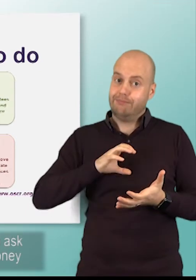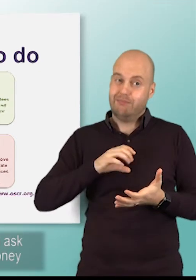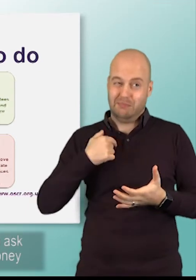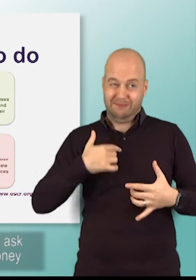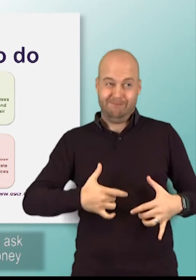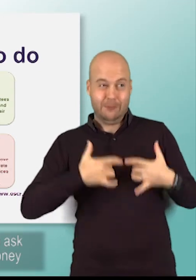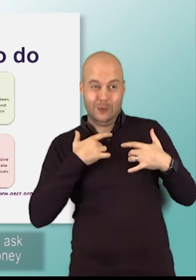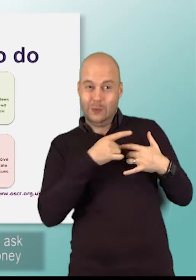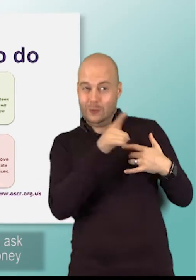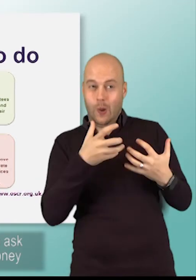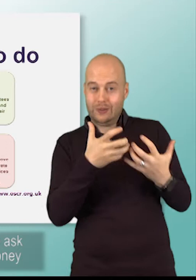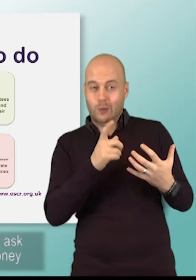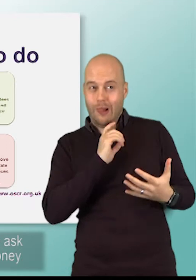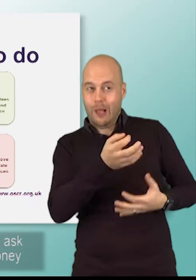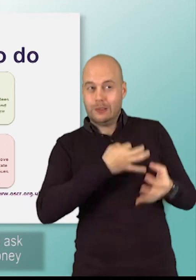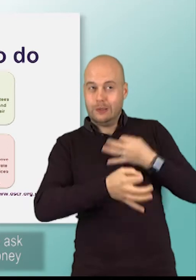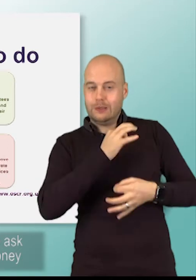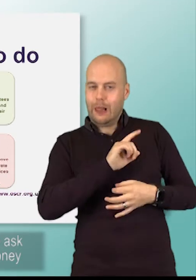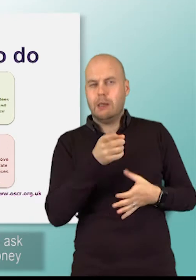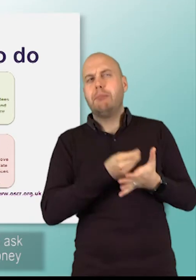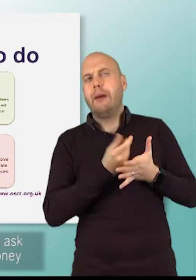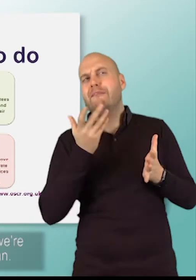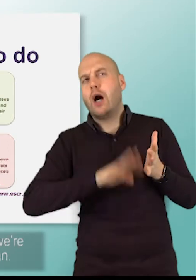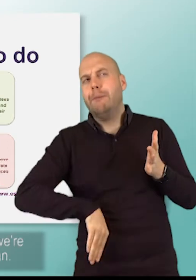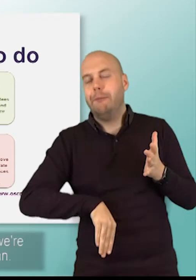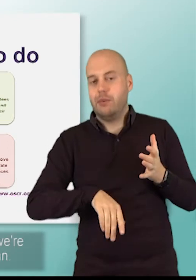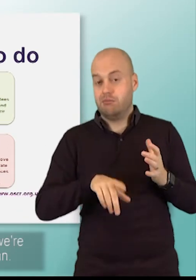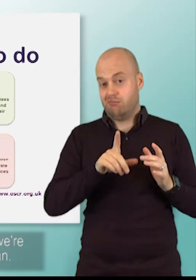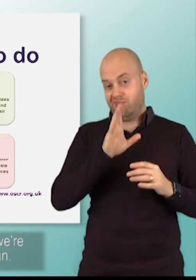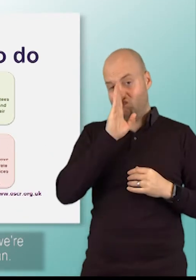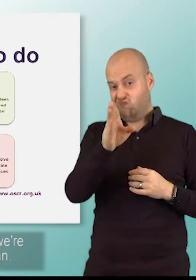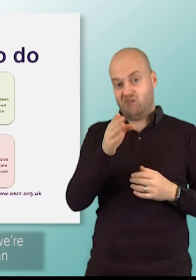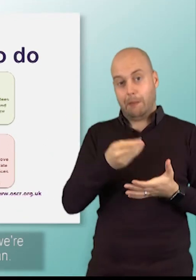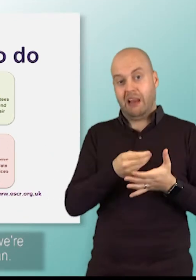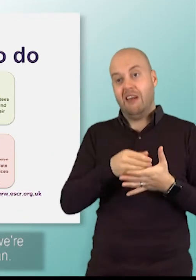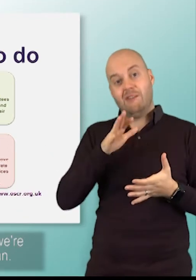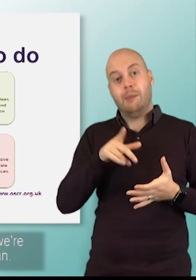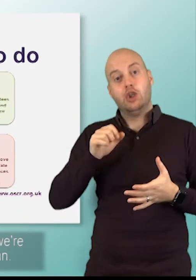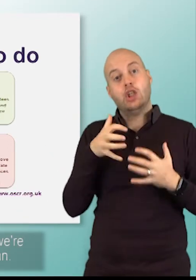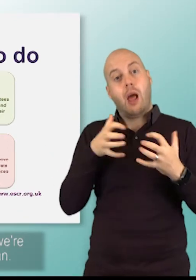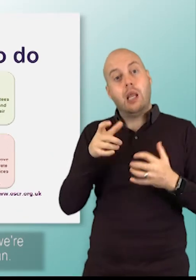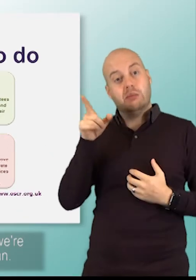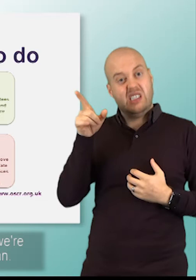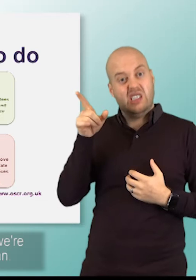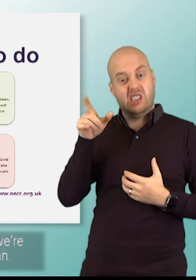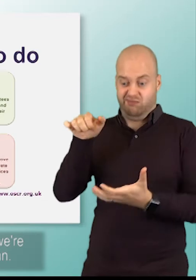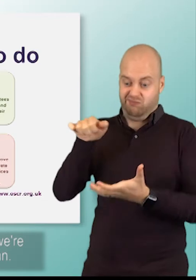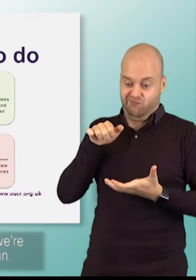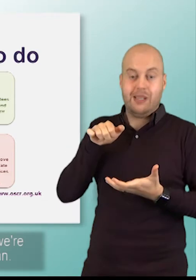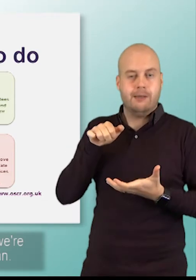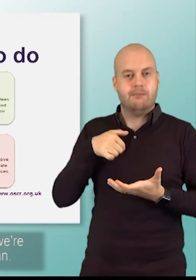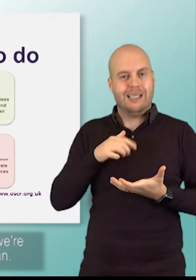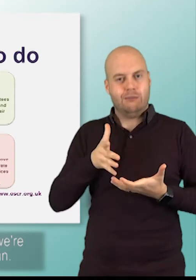You might want to ask me about that later, but at the moment all the money comes straight from the Scottish Parliament, and we're required